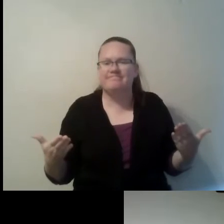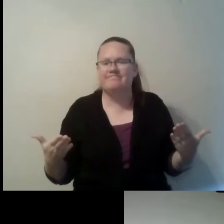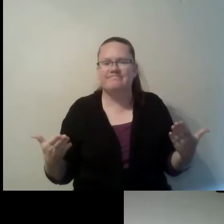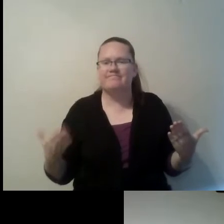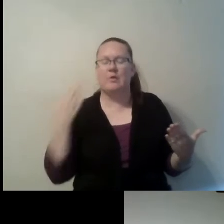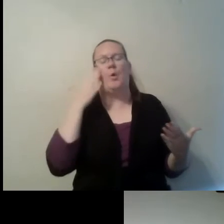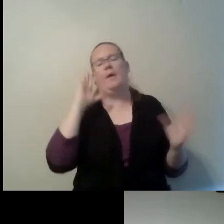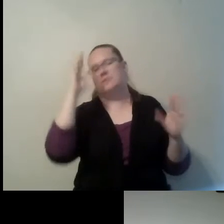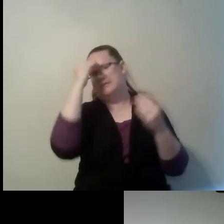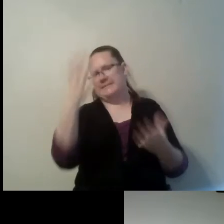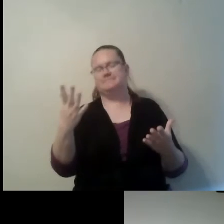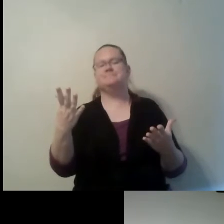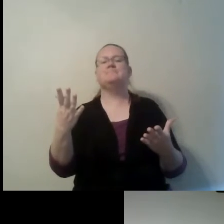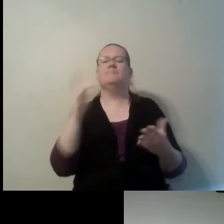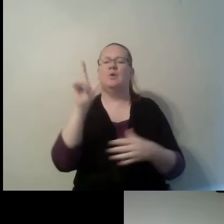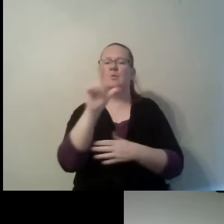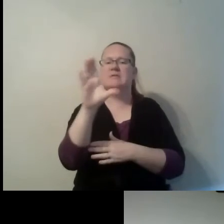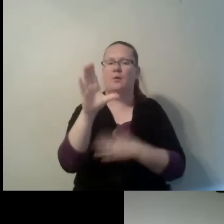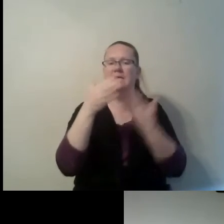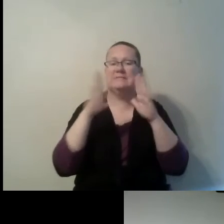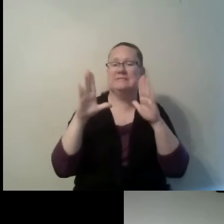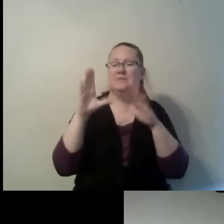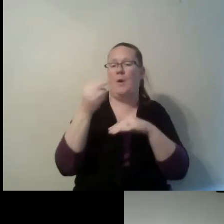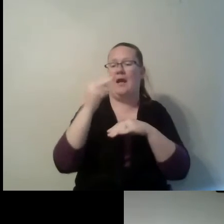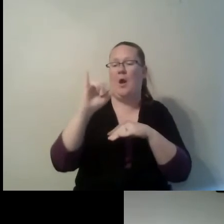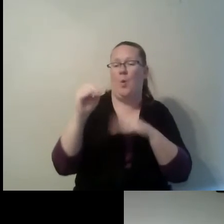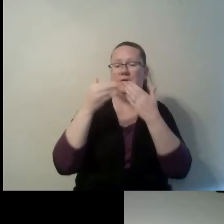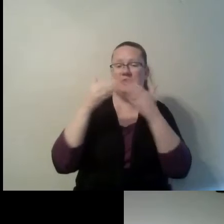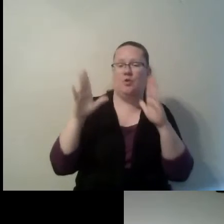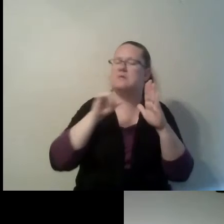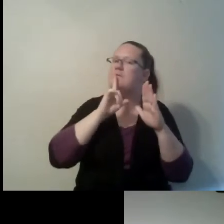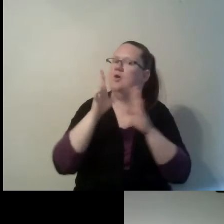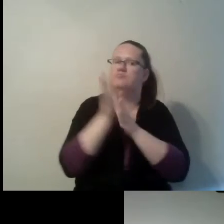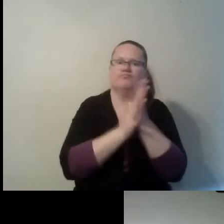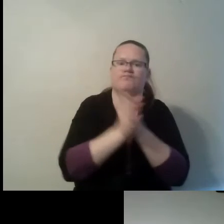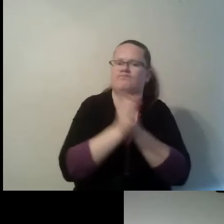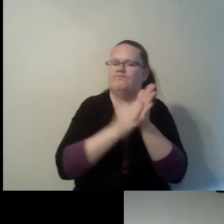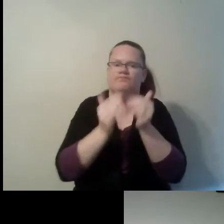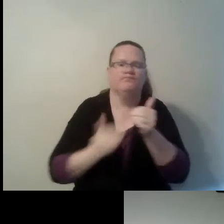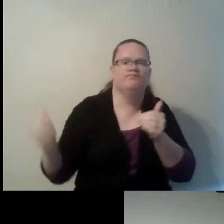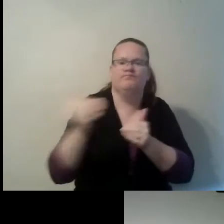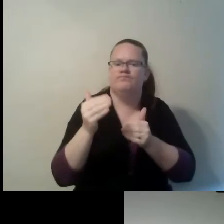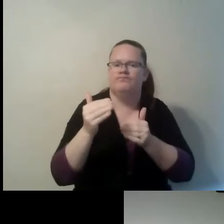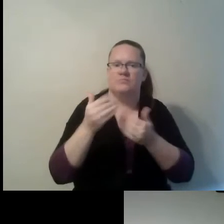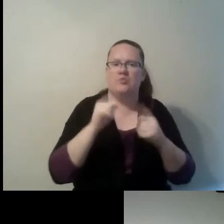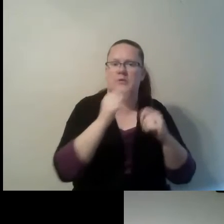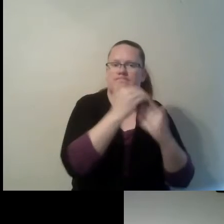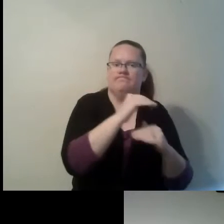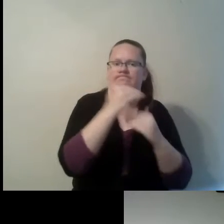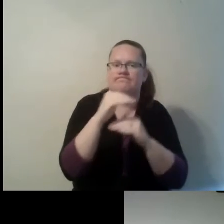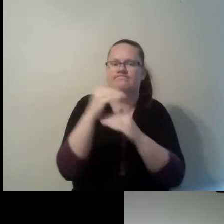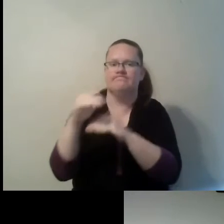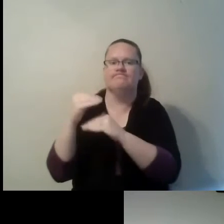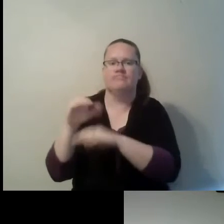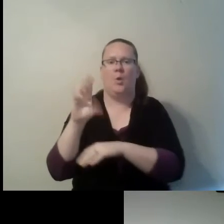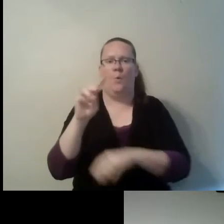going to say this: Lucas County in Ohio has taken a very aggressive approach to limiting COVID in all of our communities, and we're